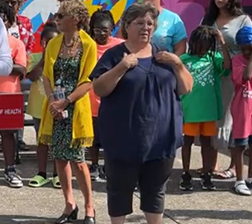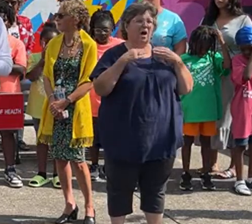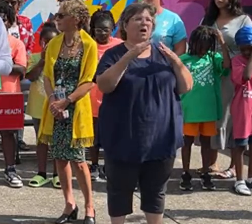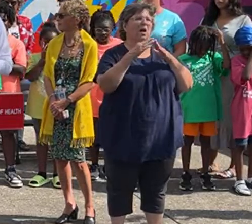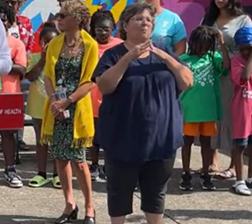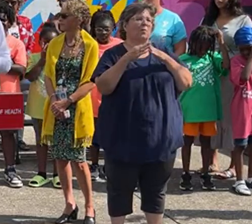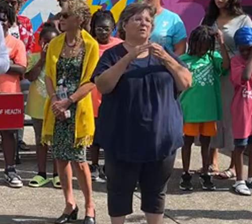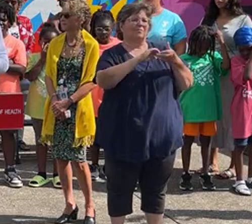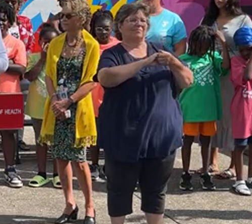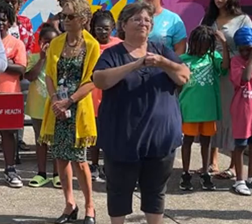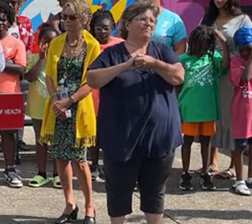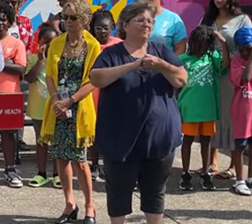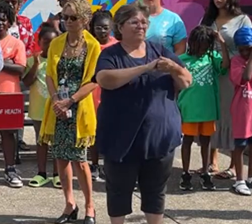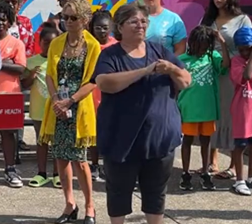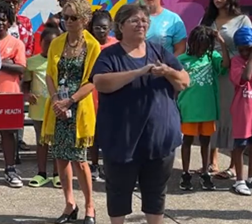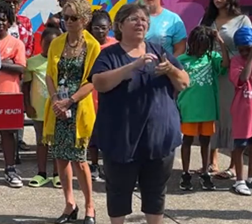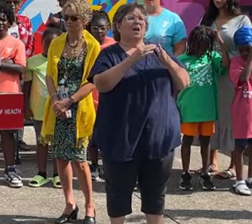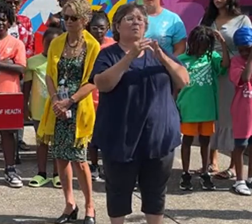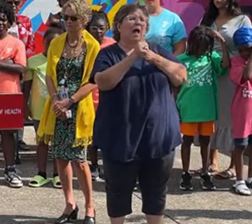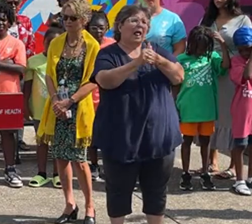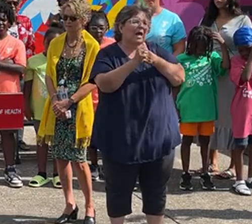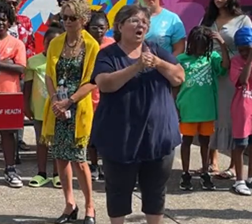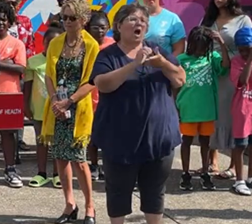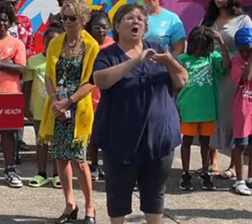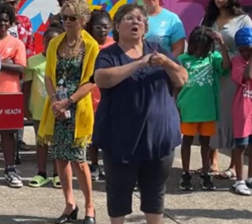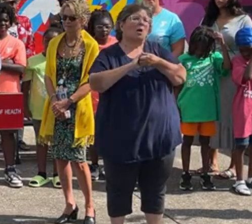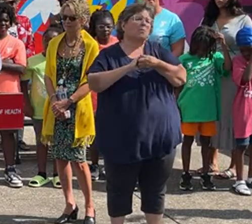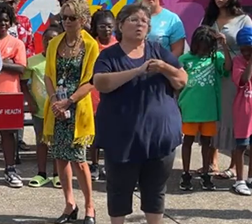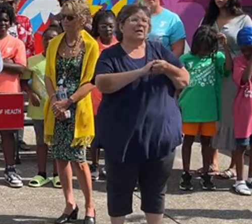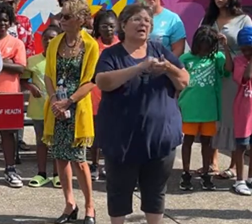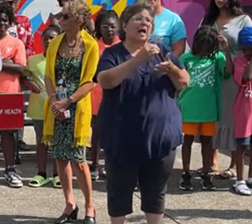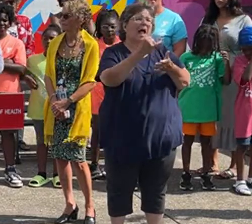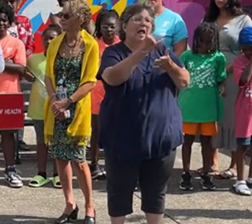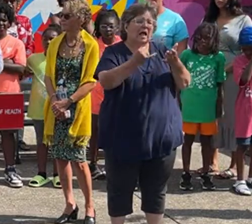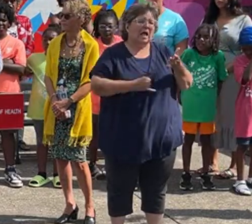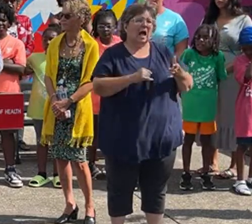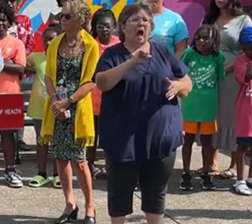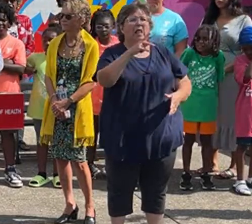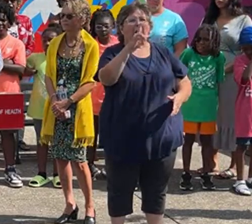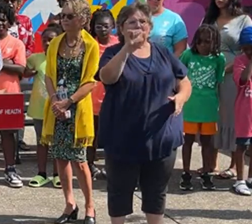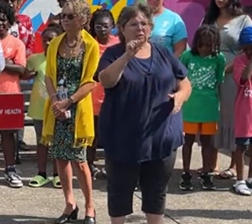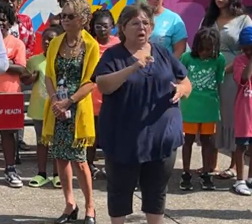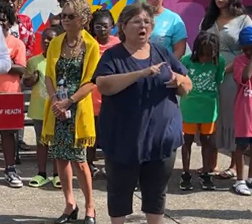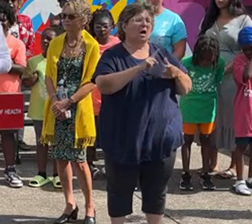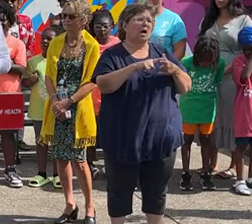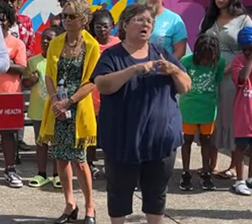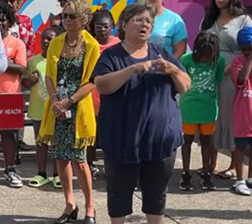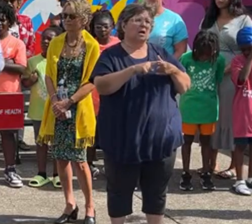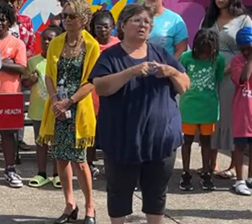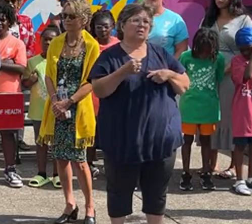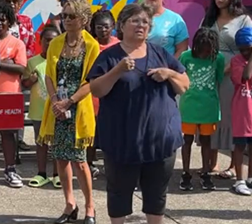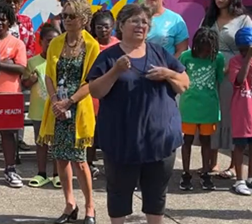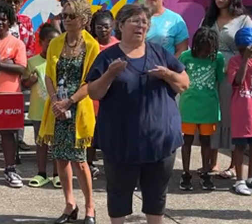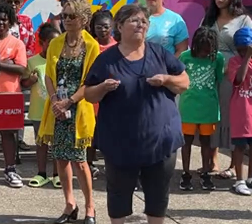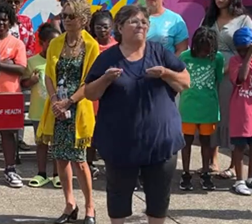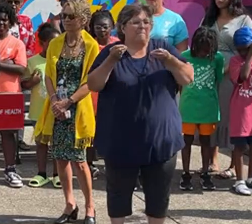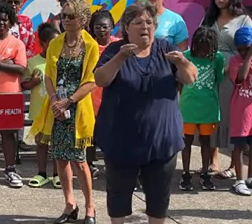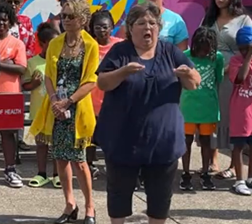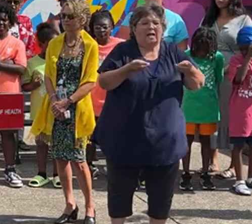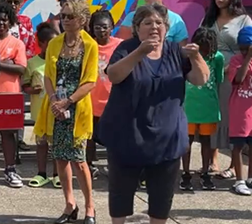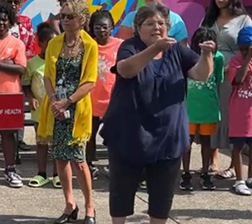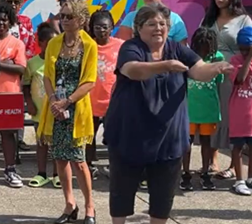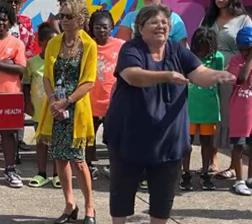community liaisons, community leaders, community artists like Idris Wajed, like Alexa Wajed, carrying the torch, Emeka